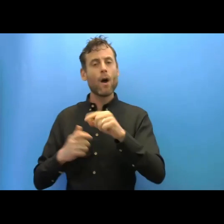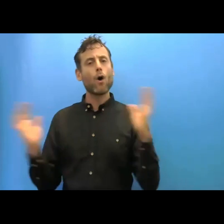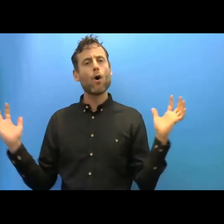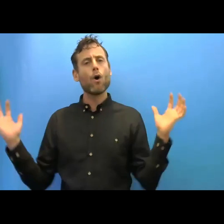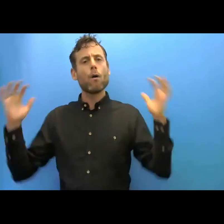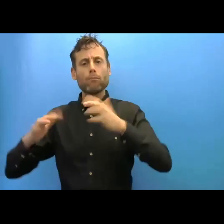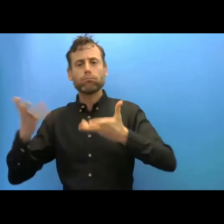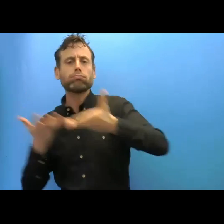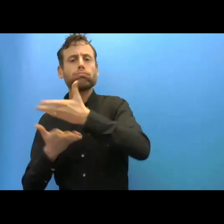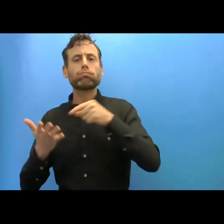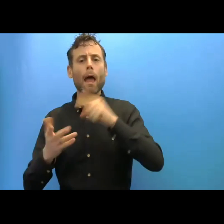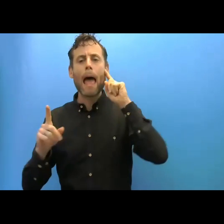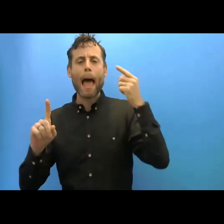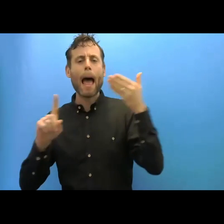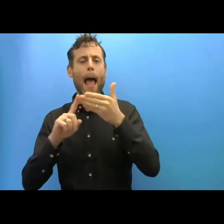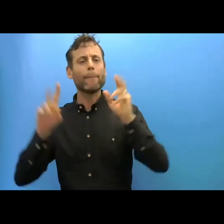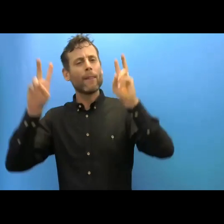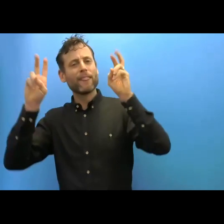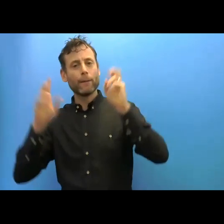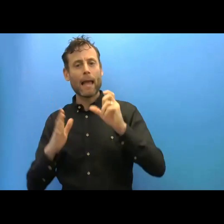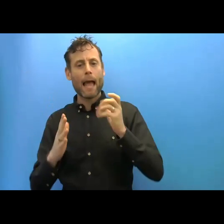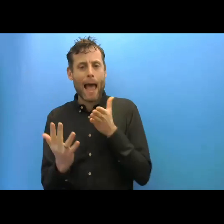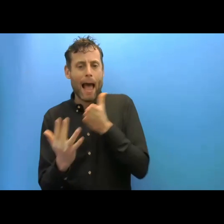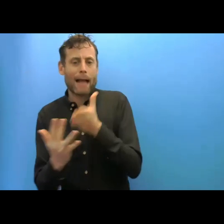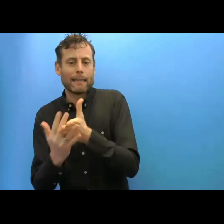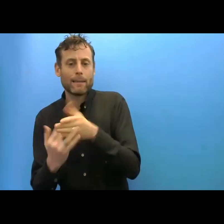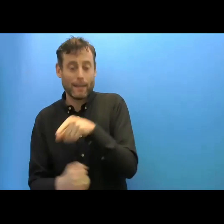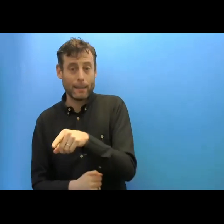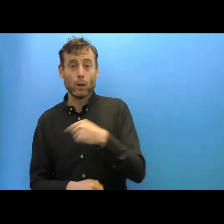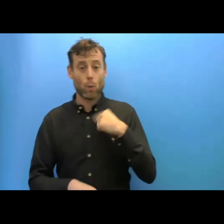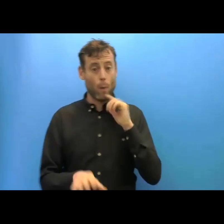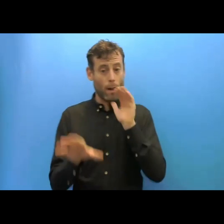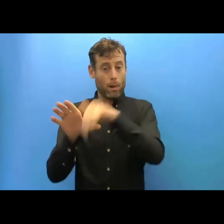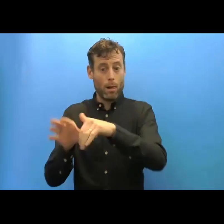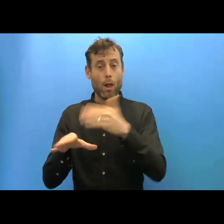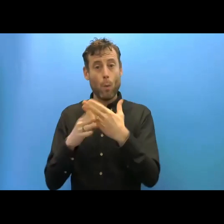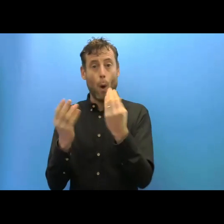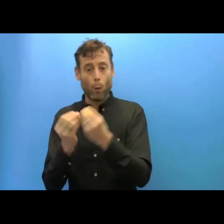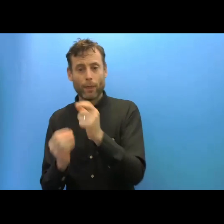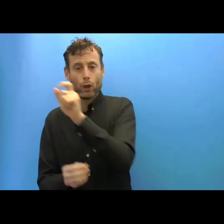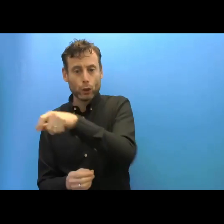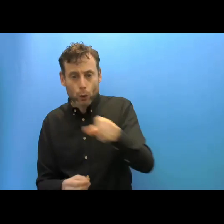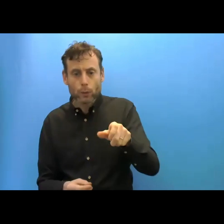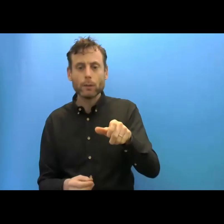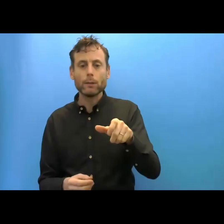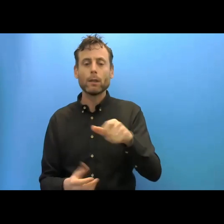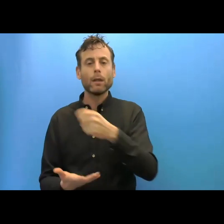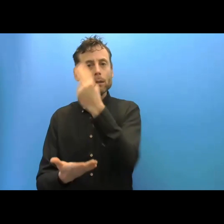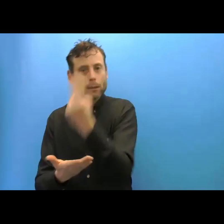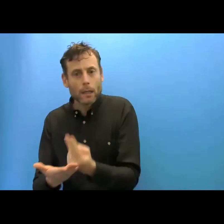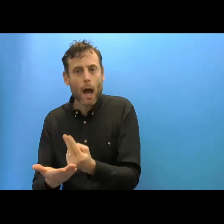accessibility. So I'll be working with local community students and other designers